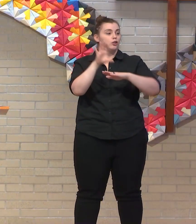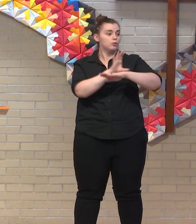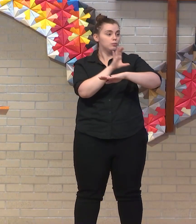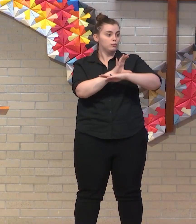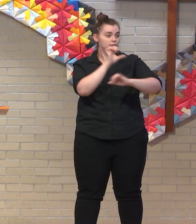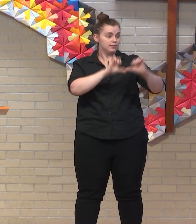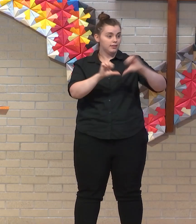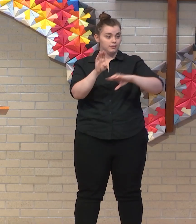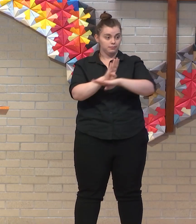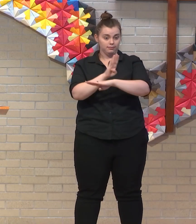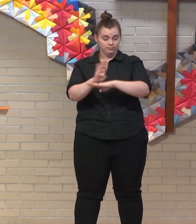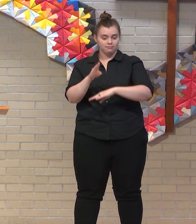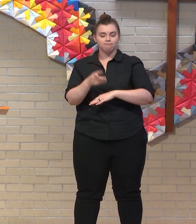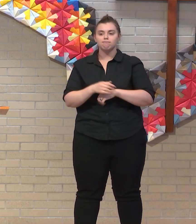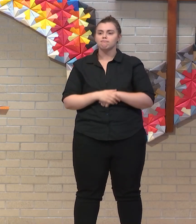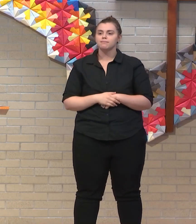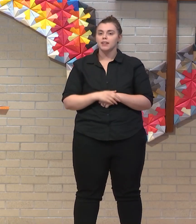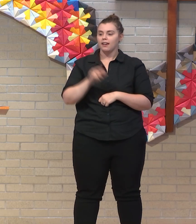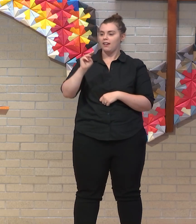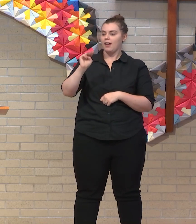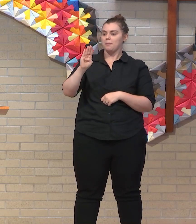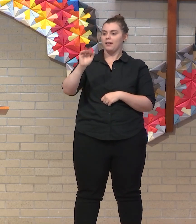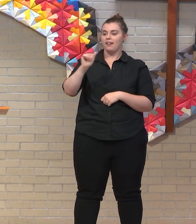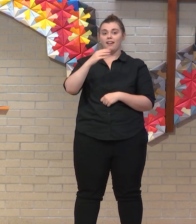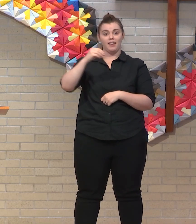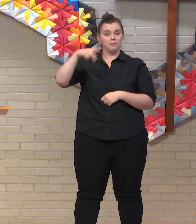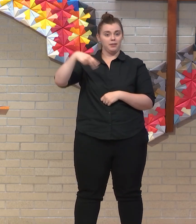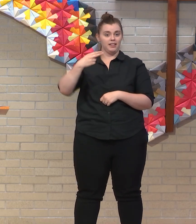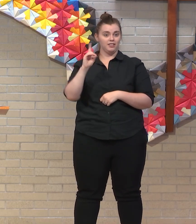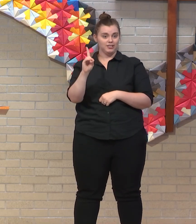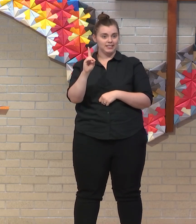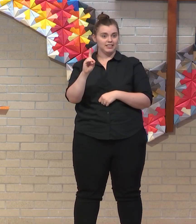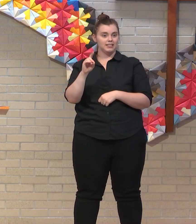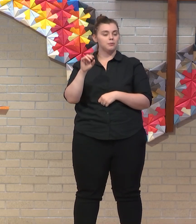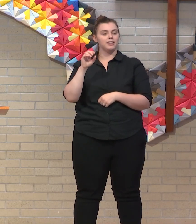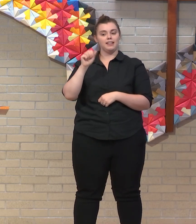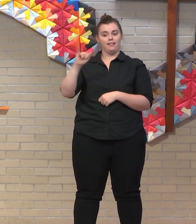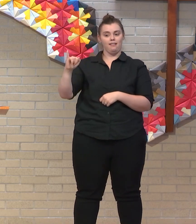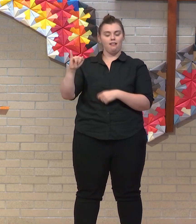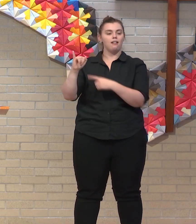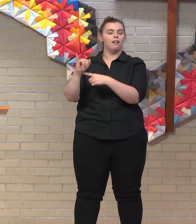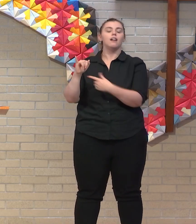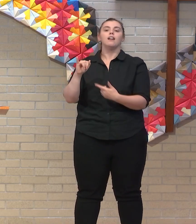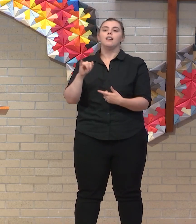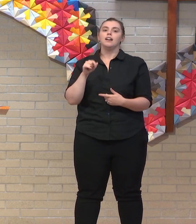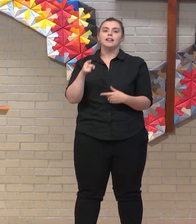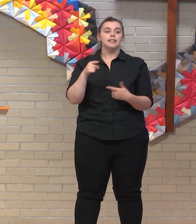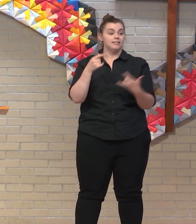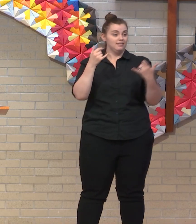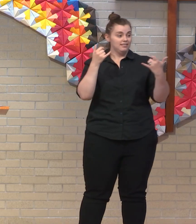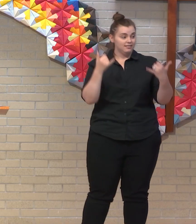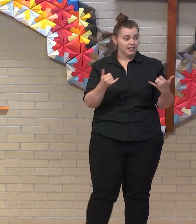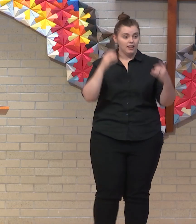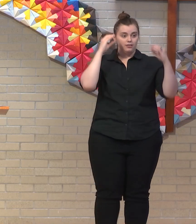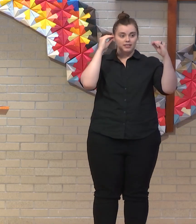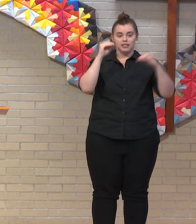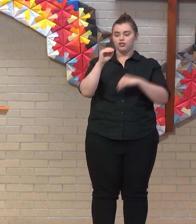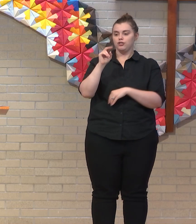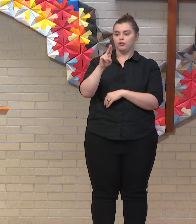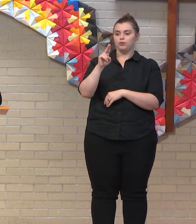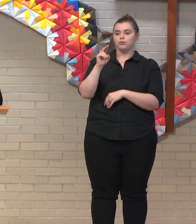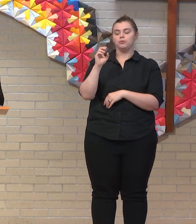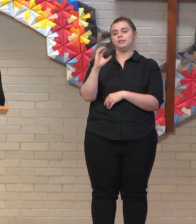science and business. With an MBA and a PhD in artificial intelligence, Shashi now teaches at UC